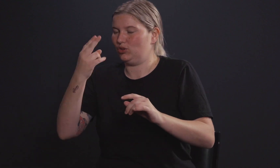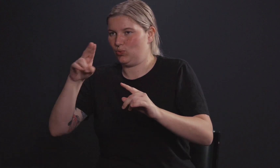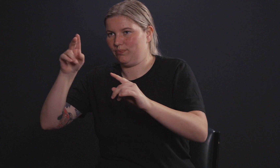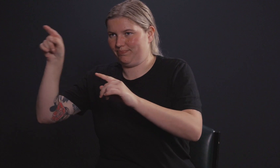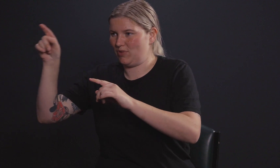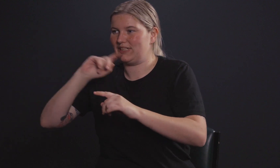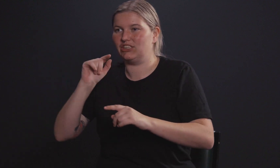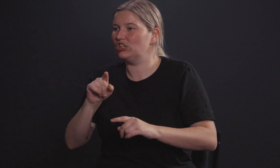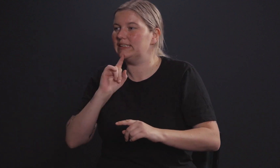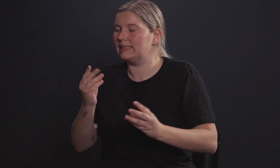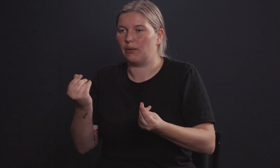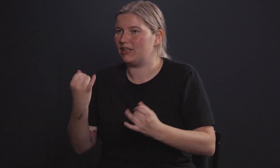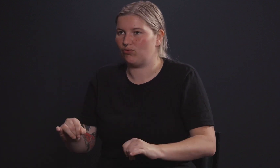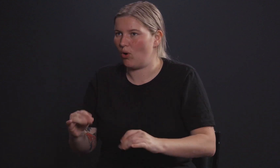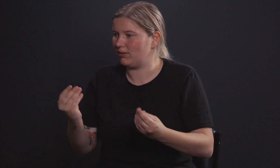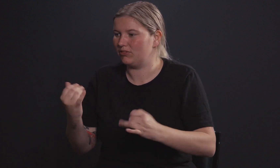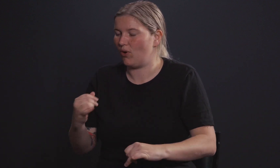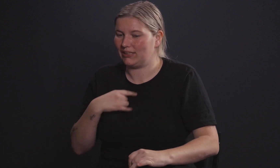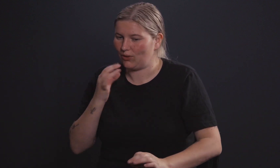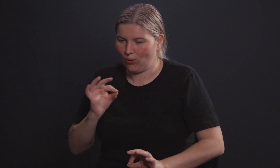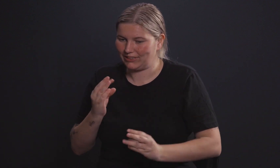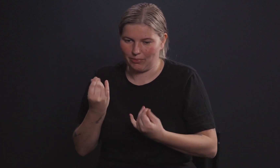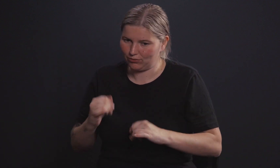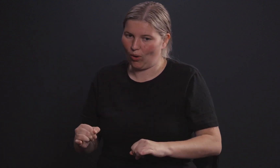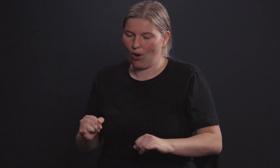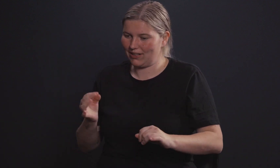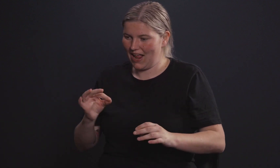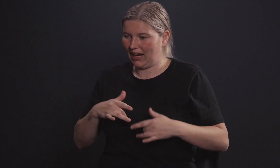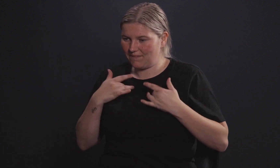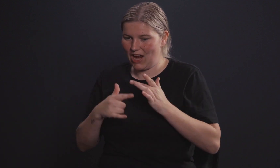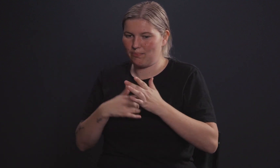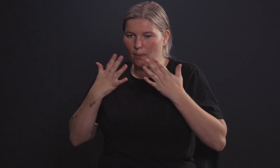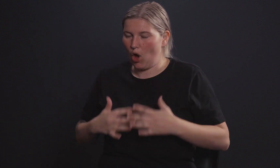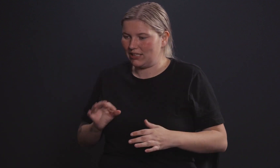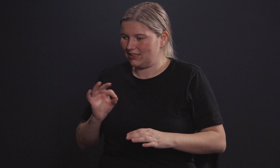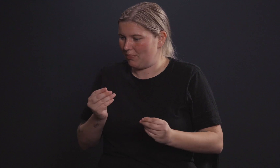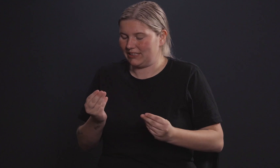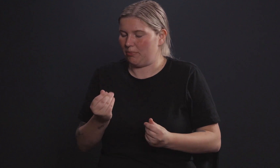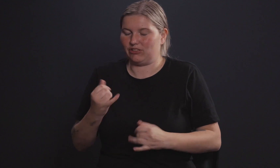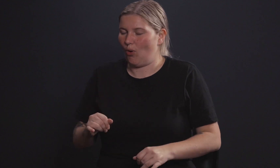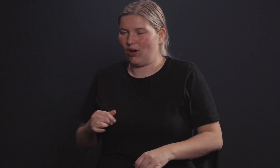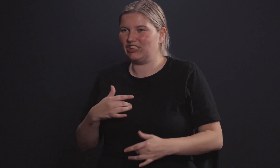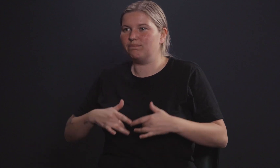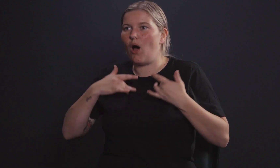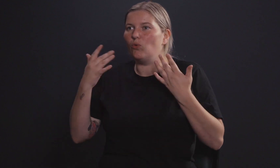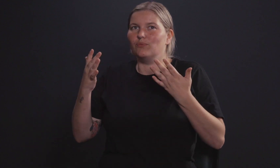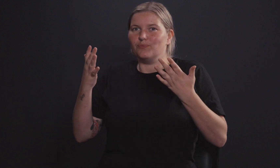Mum then told this to the medical team, and I said, yeah, something's wrong. I can feel it in my body. I suddenly could feel this